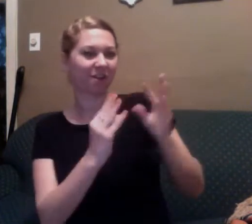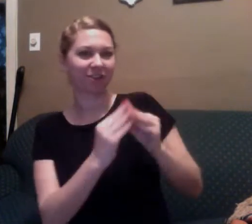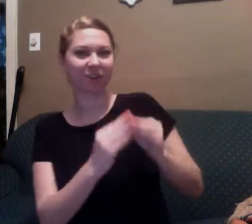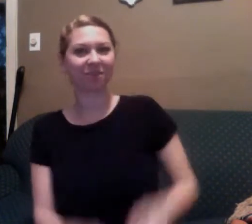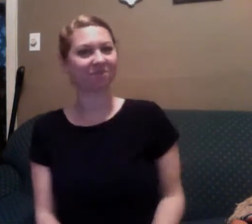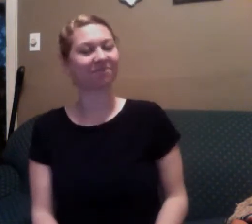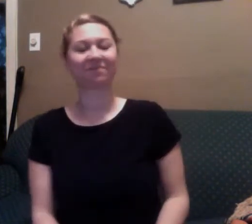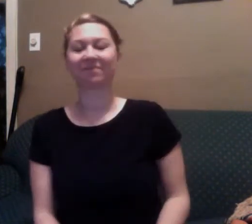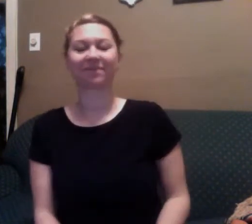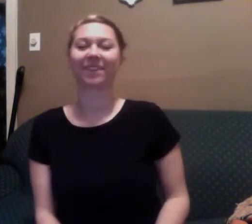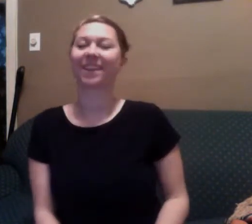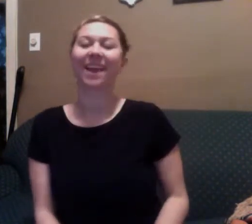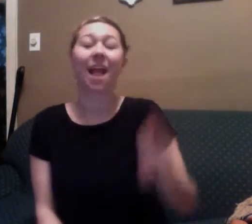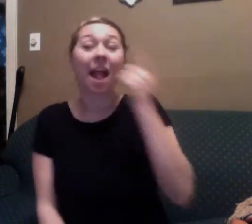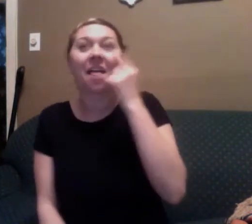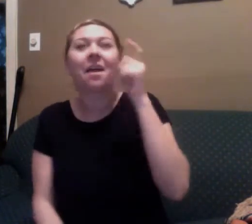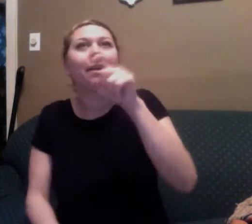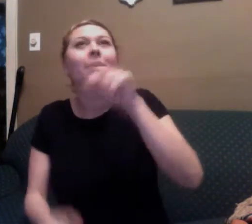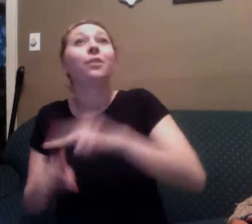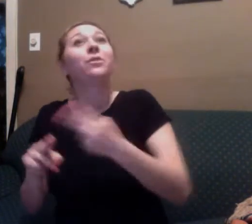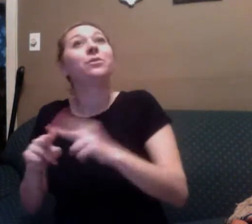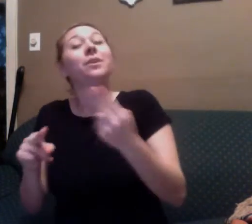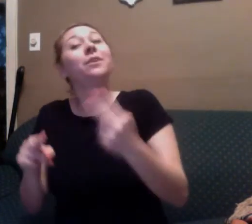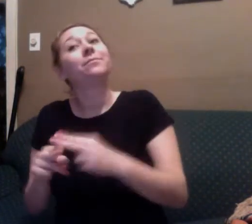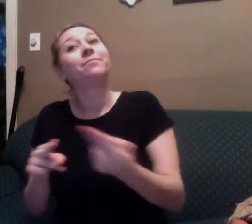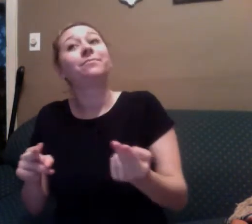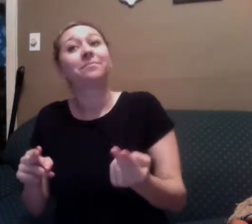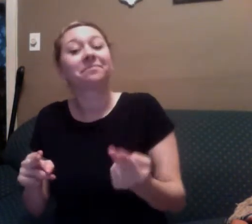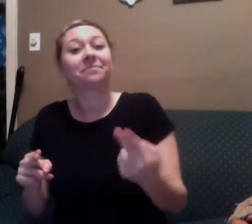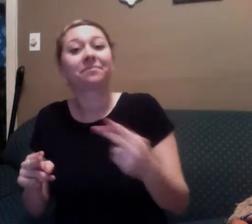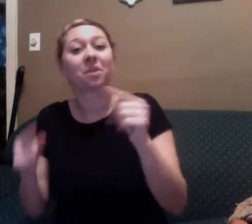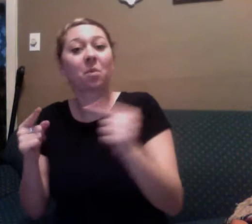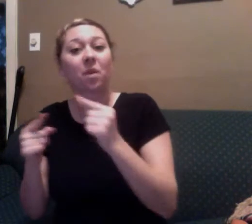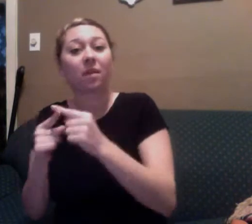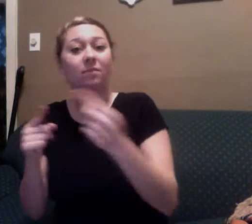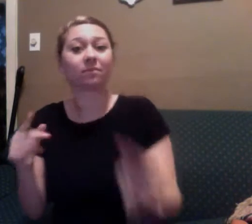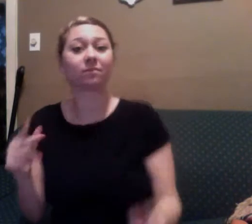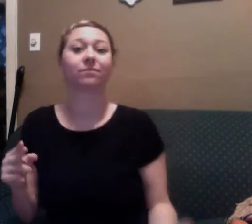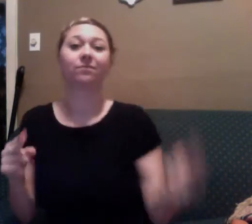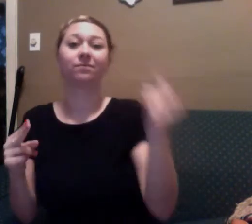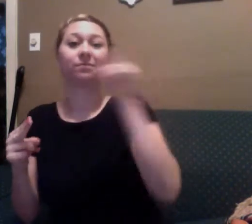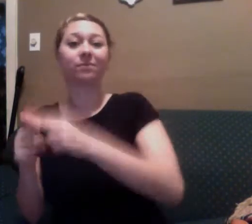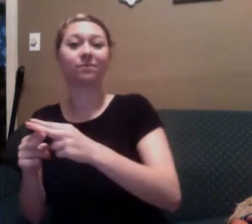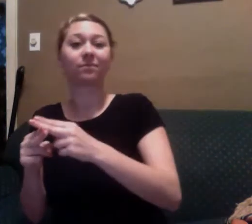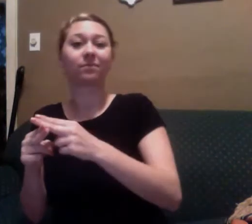But I thought I needed to lose weight. And when I gained it back, of course I blamed myself.